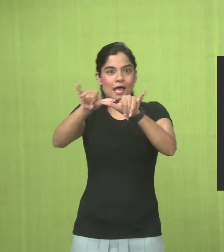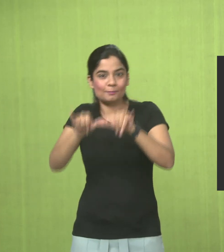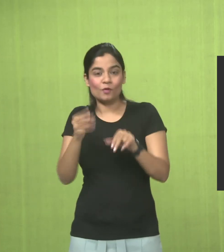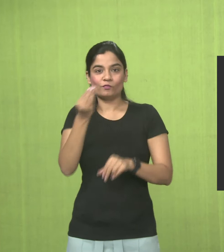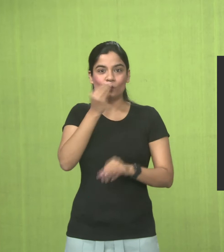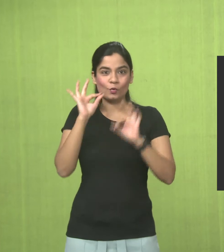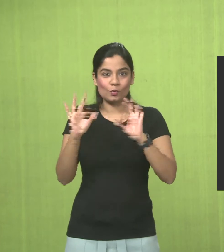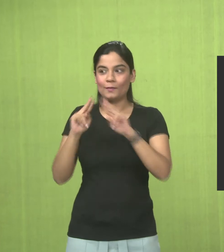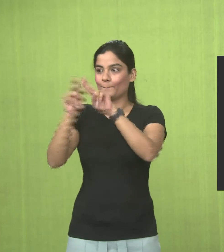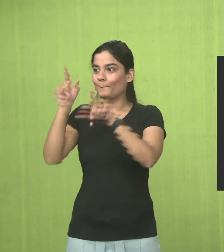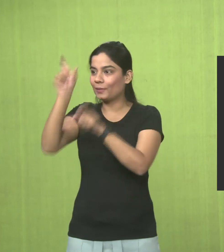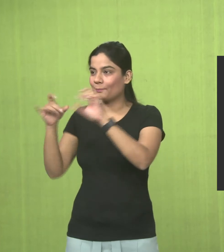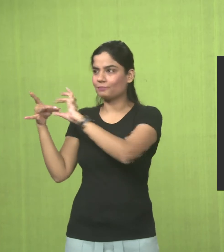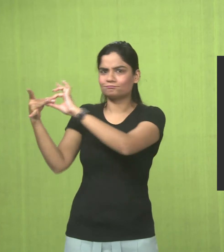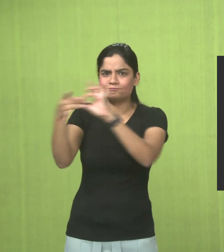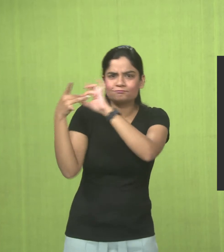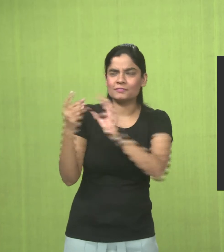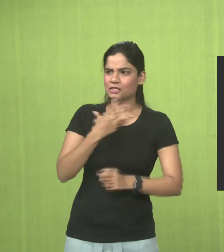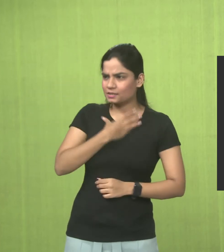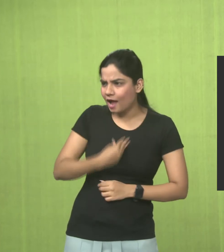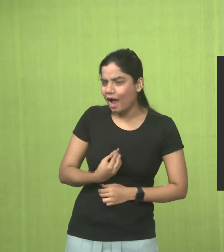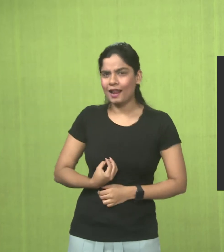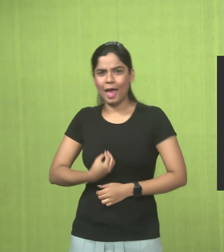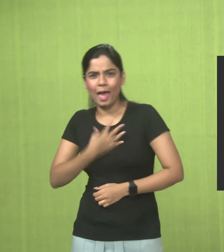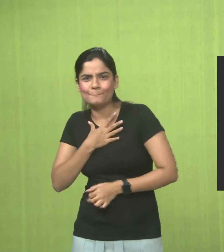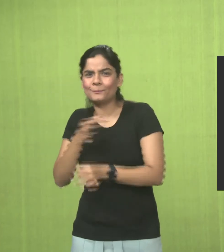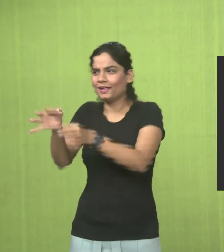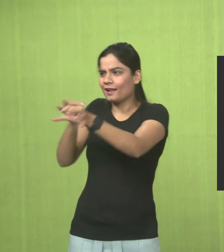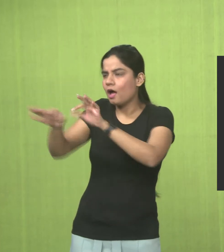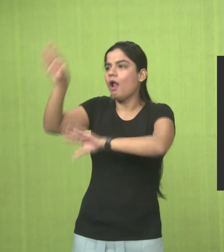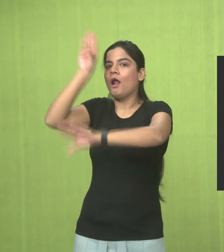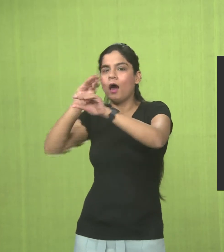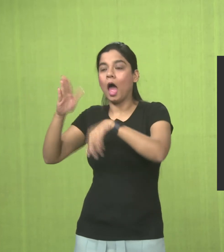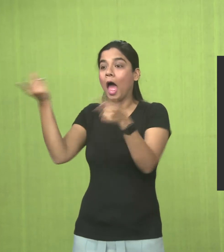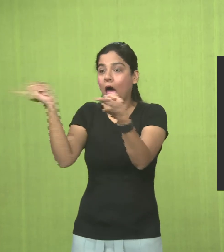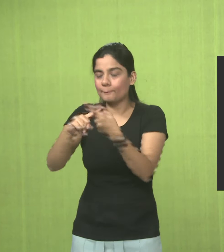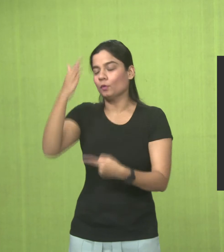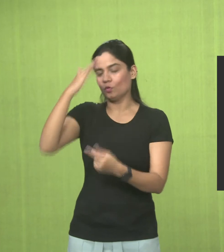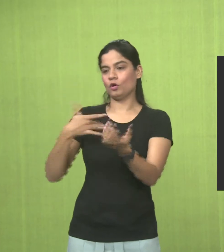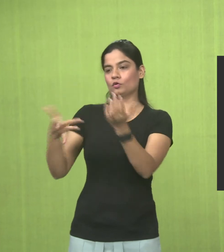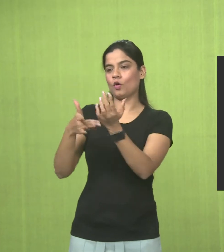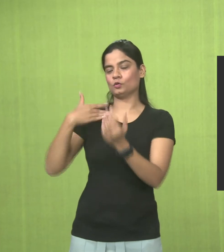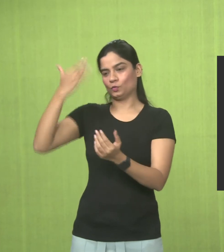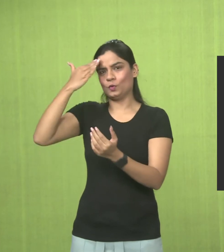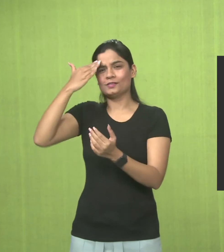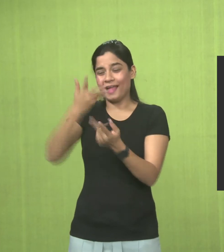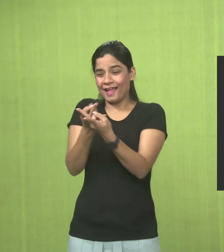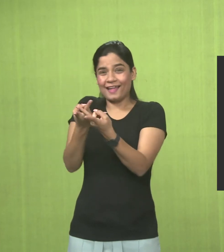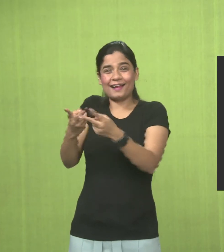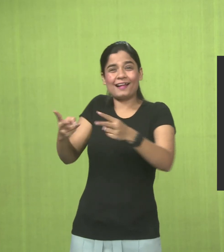and come back home. Similarly, we have to eat on time, sleep on time and do everything on time at home also. So both go hand